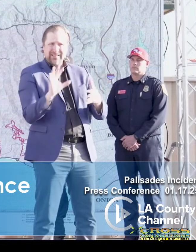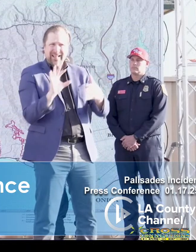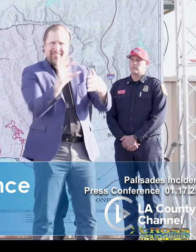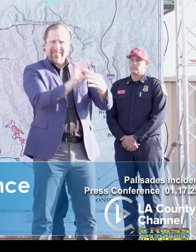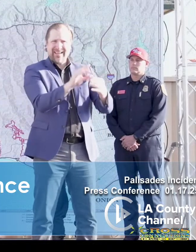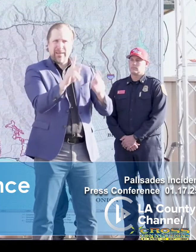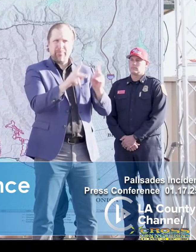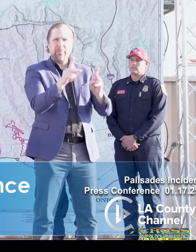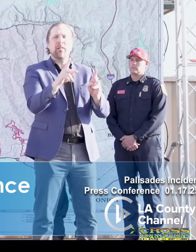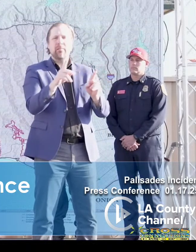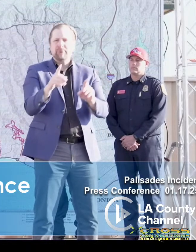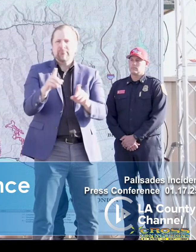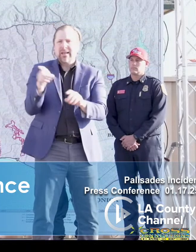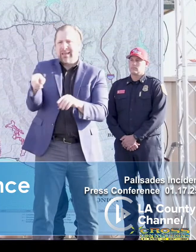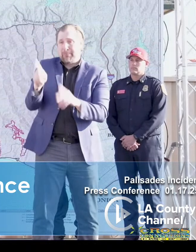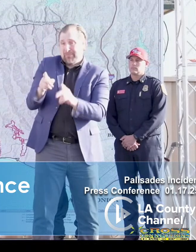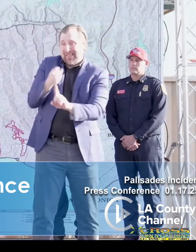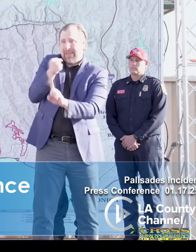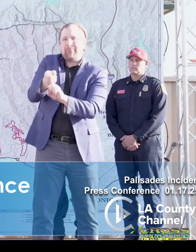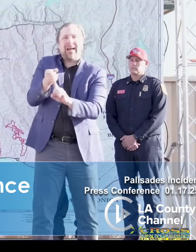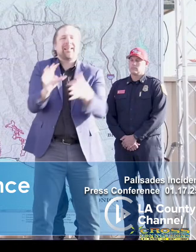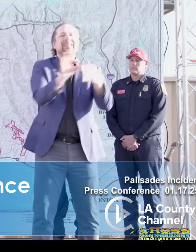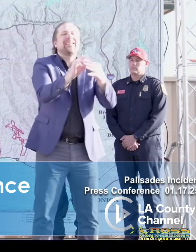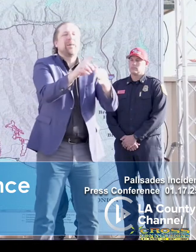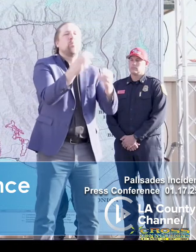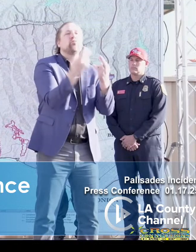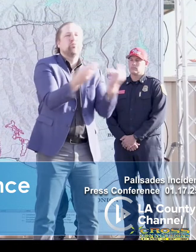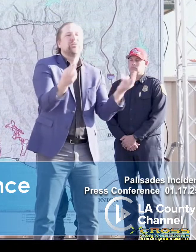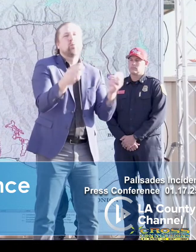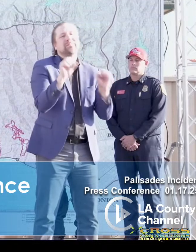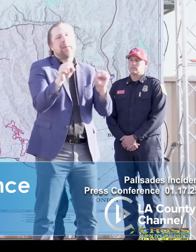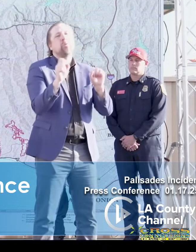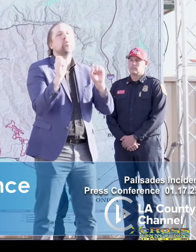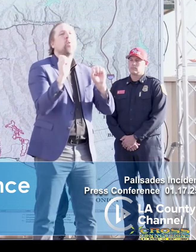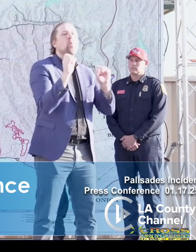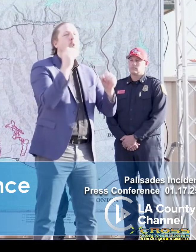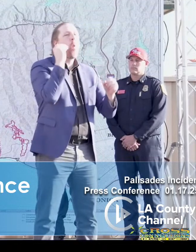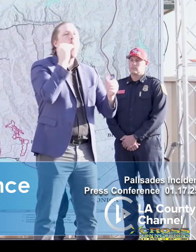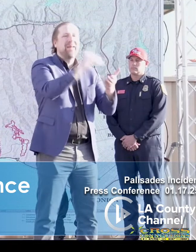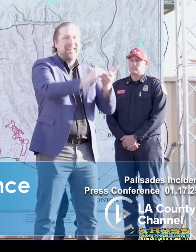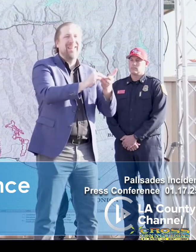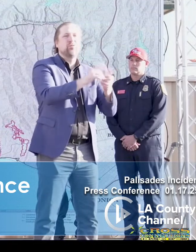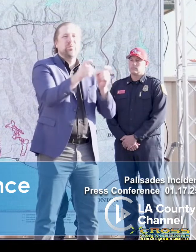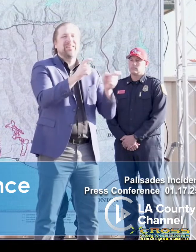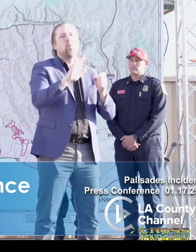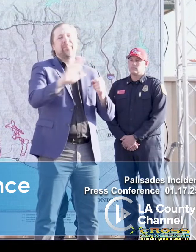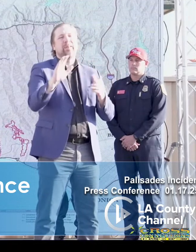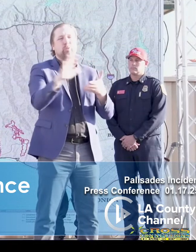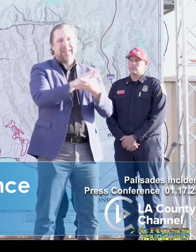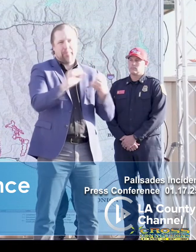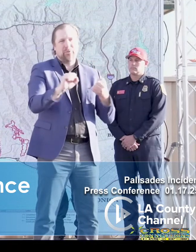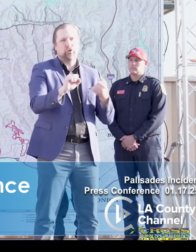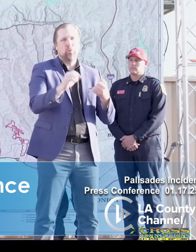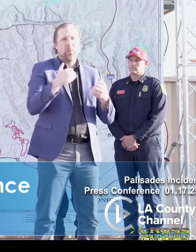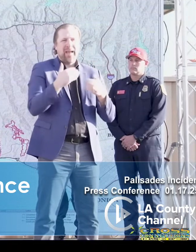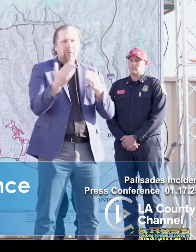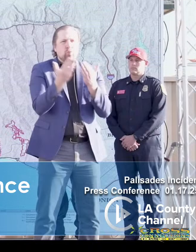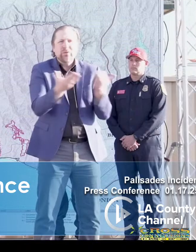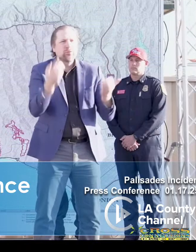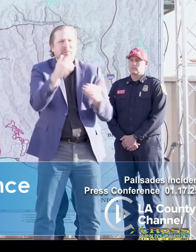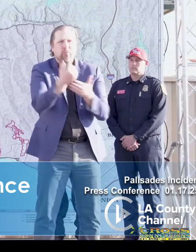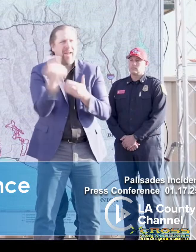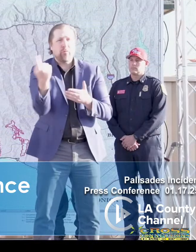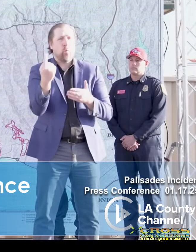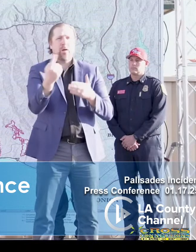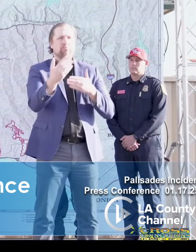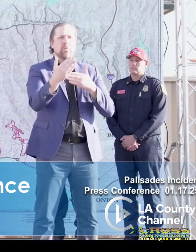to the resources that they need to be able to return home and deal with the damage. We have resources for everyone, whether or